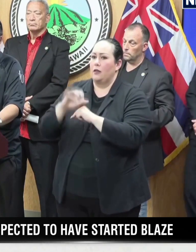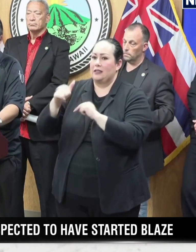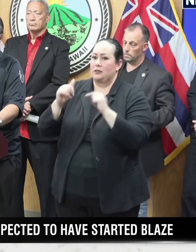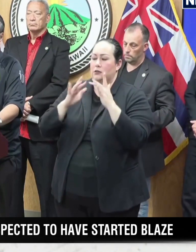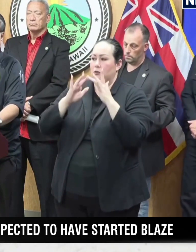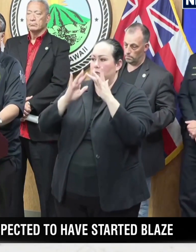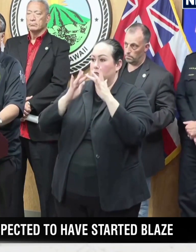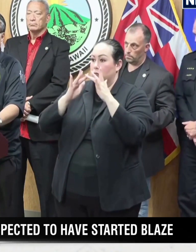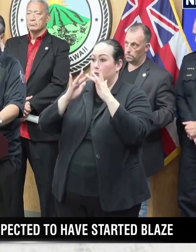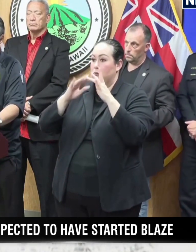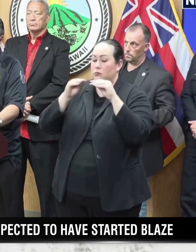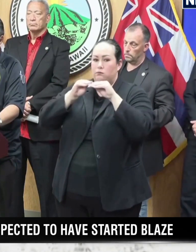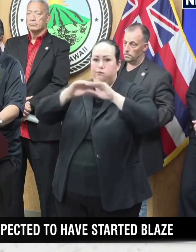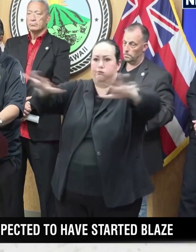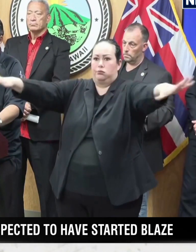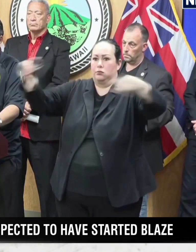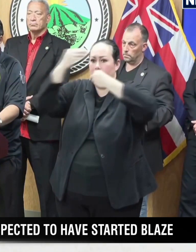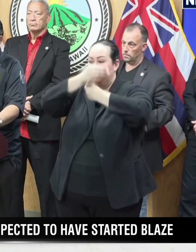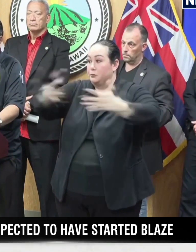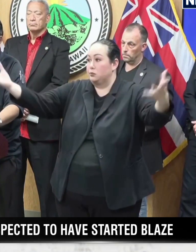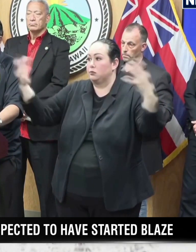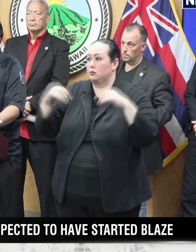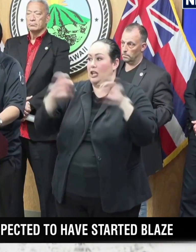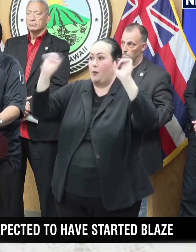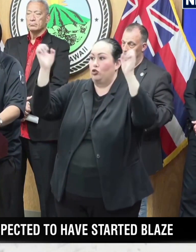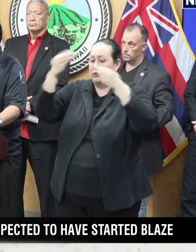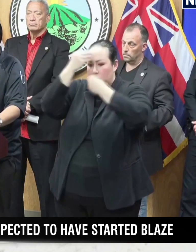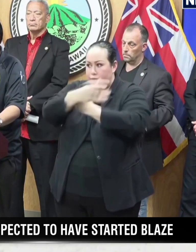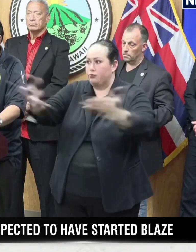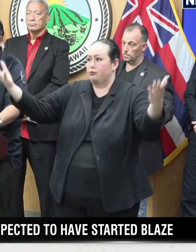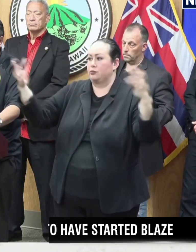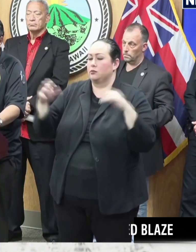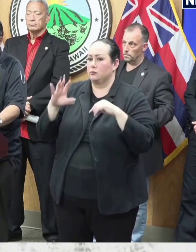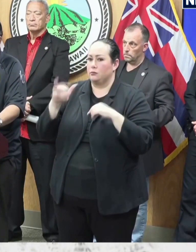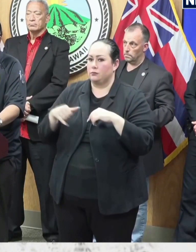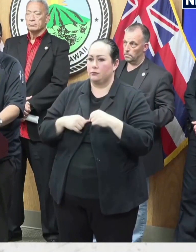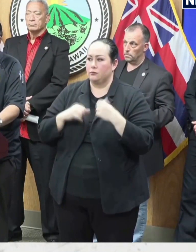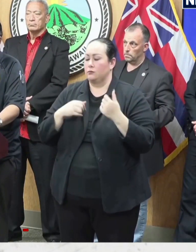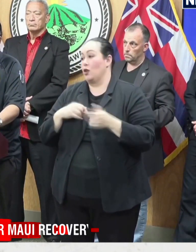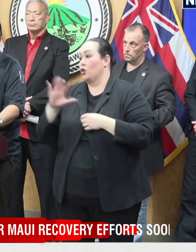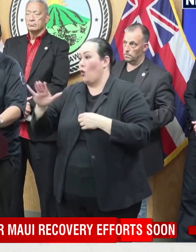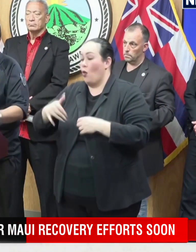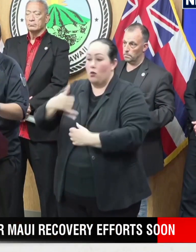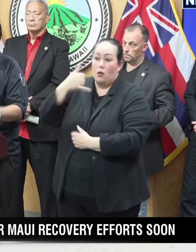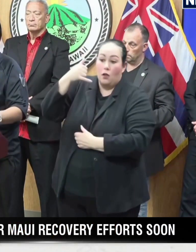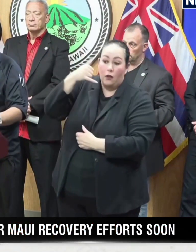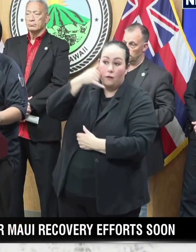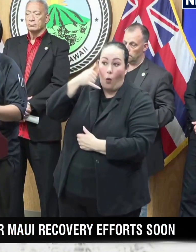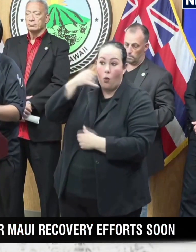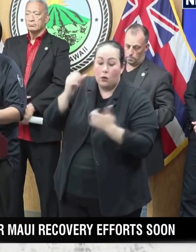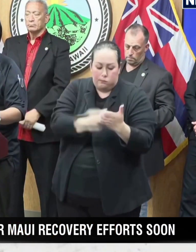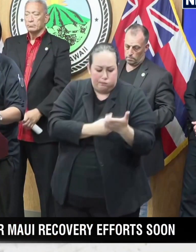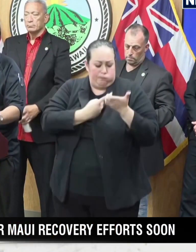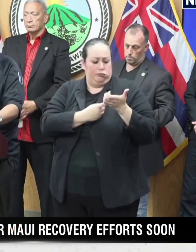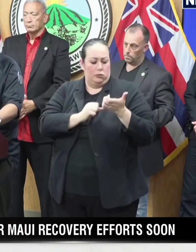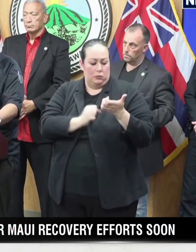System, and the EAS, the Emergency Alert System. The WEA sends alerts to by text messages